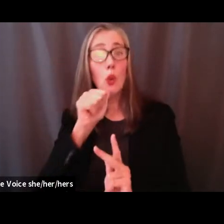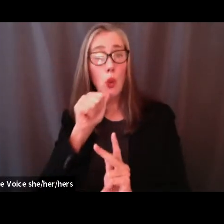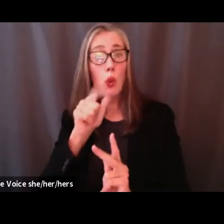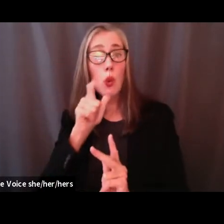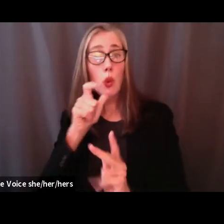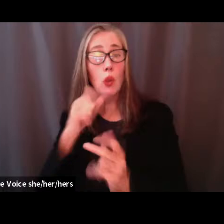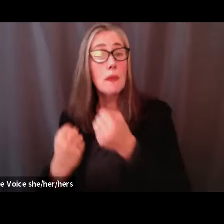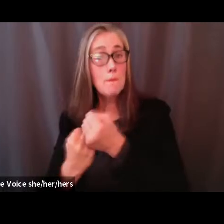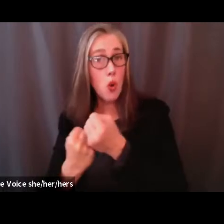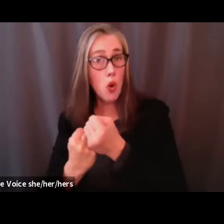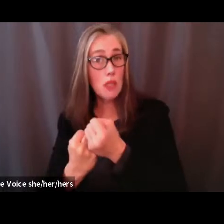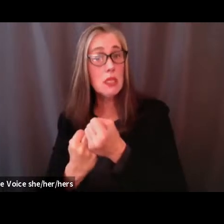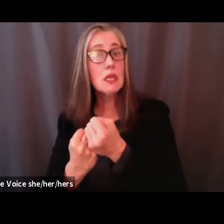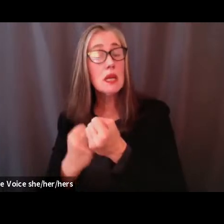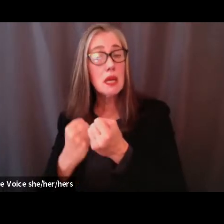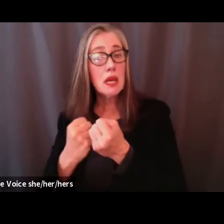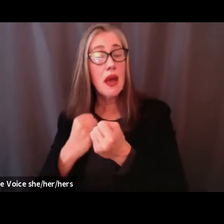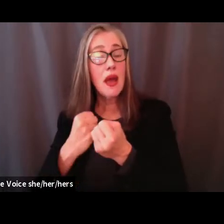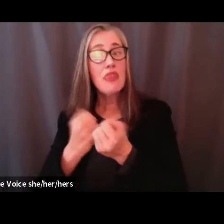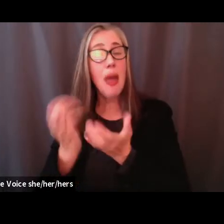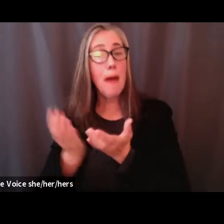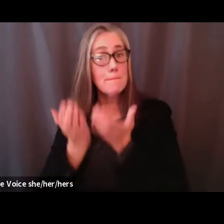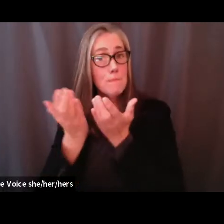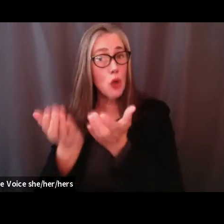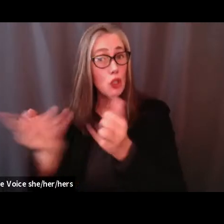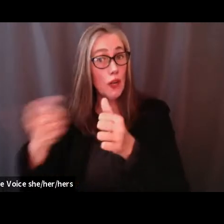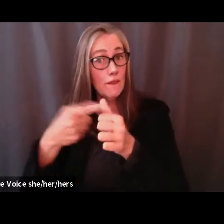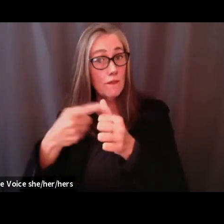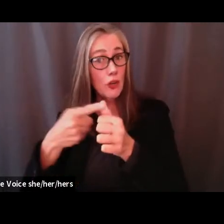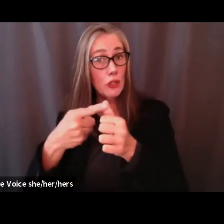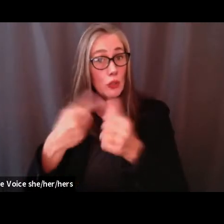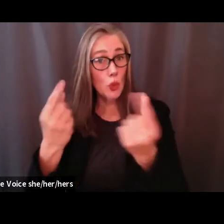your hand if you want to speak in favor of the motion.